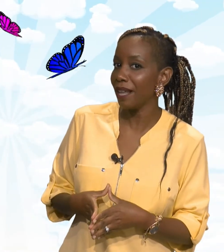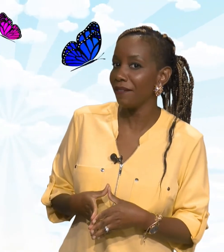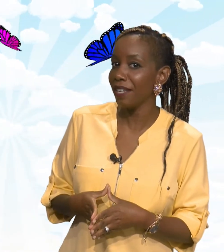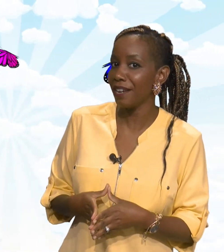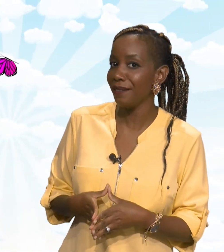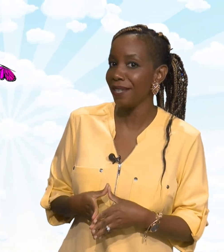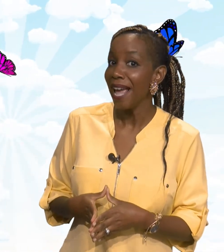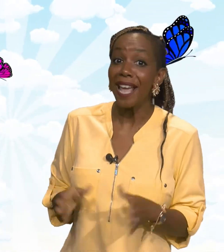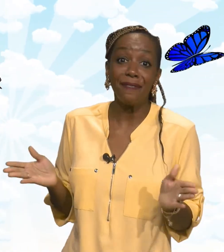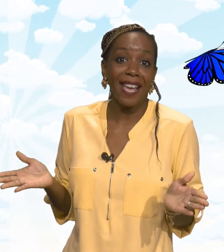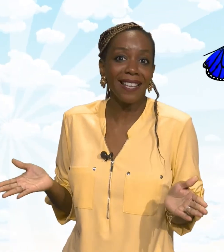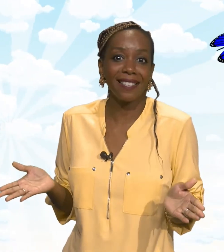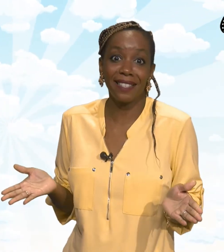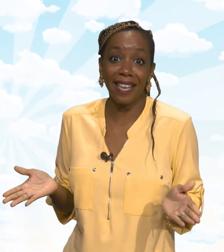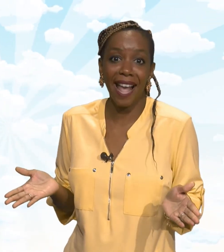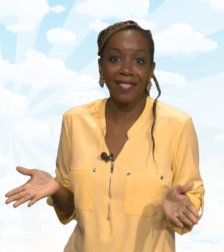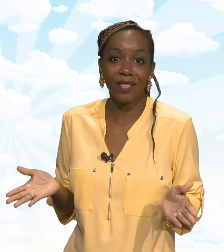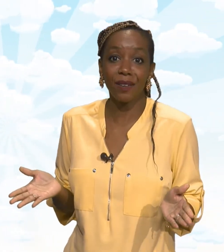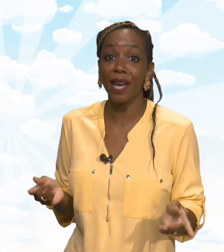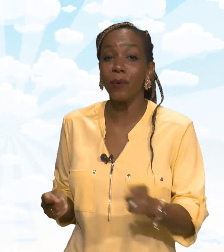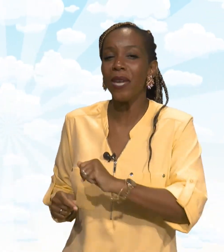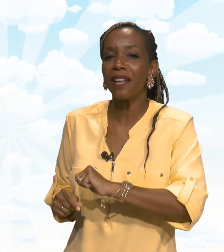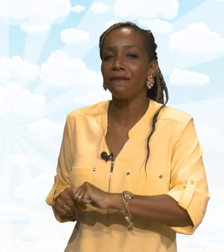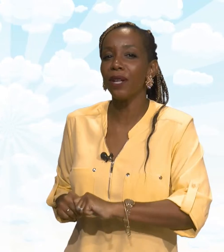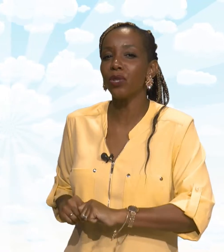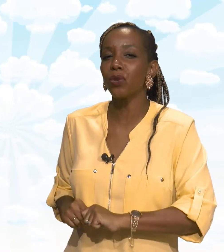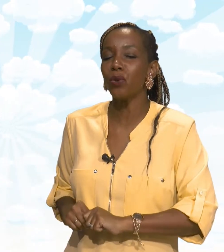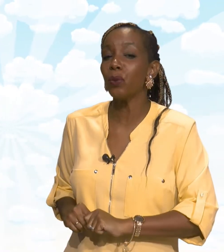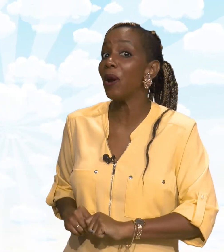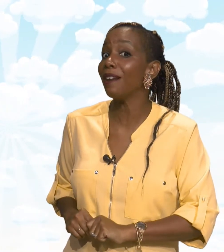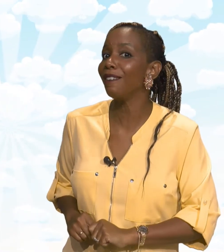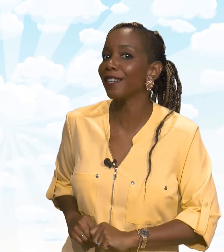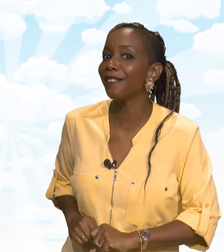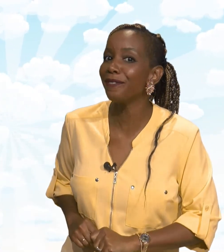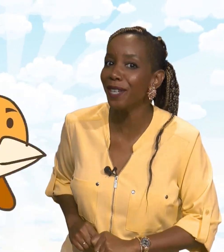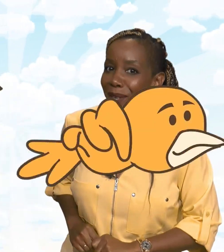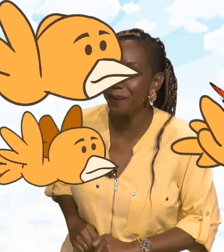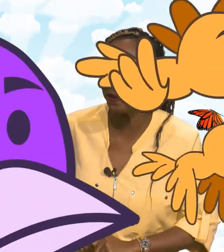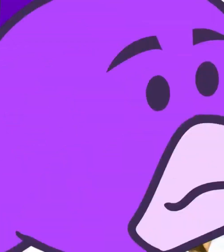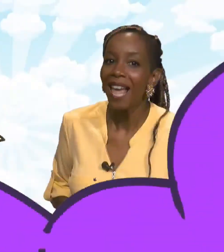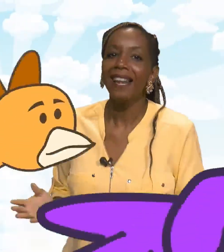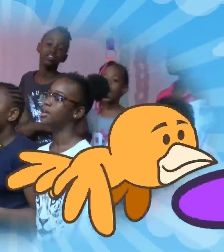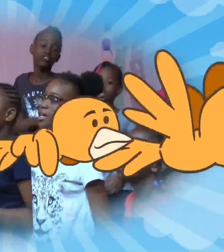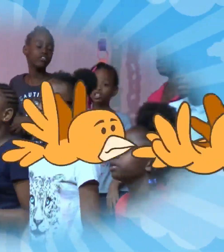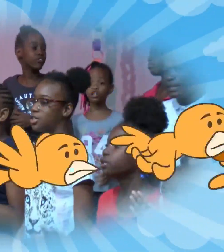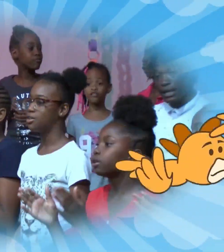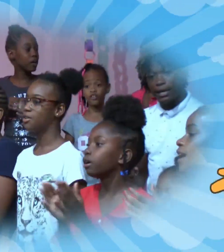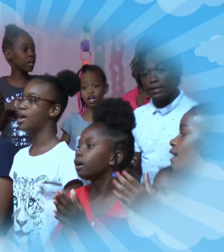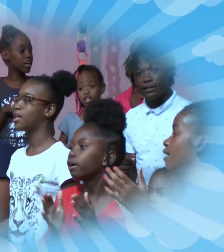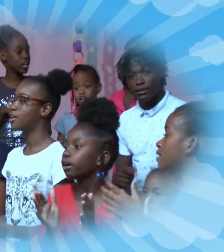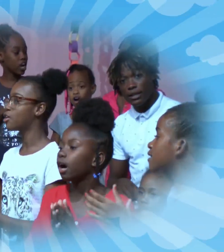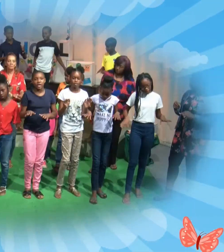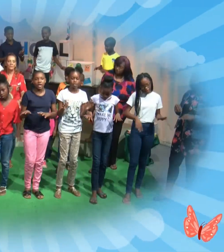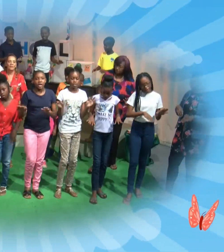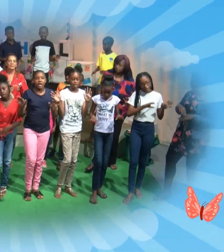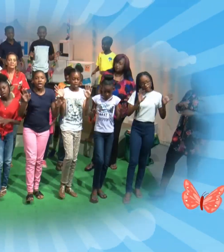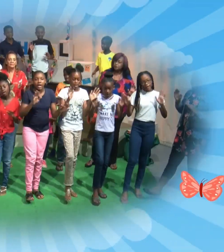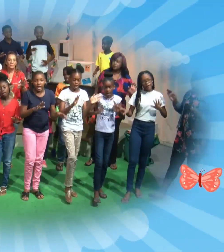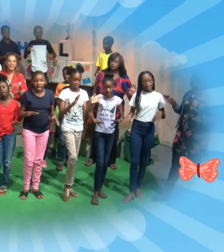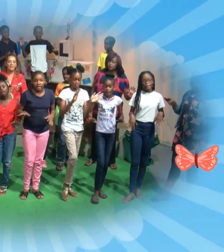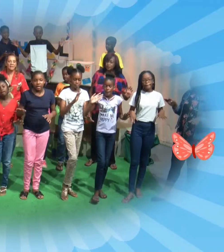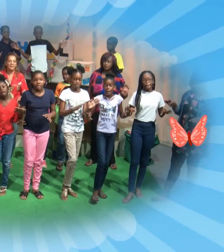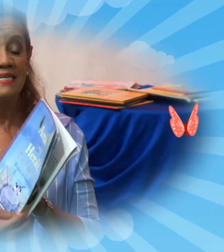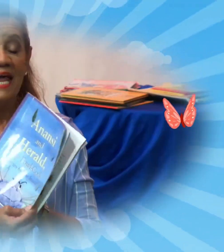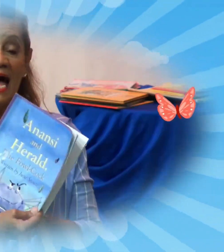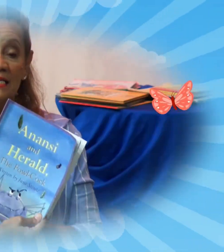4 to 11 years? If yes is the answer, then we at Fun School, we're looking for you. Let's have fun singing,